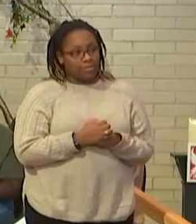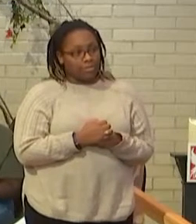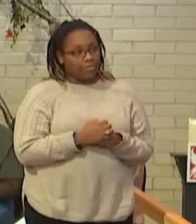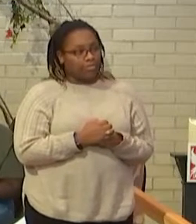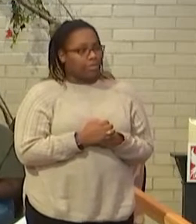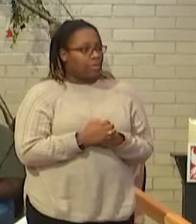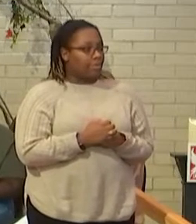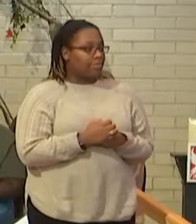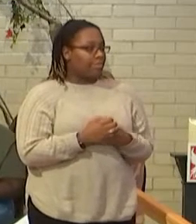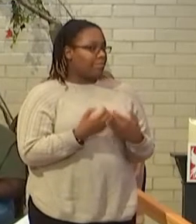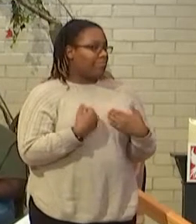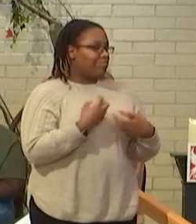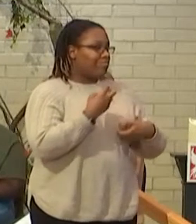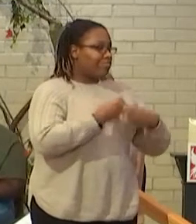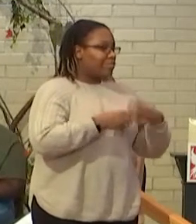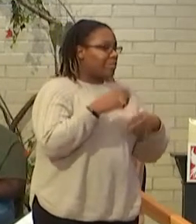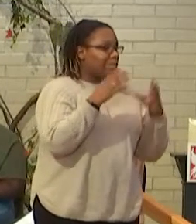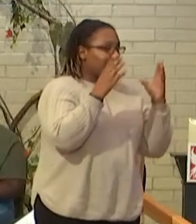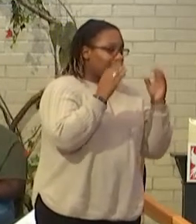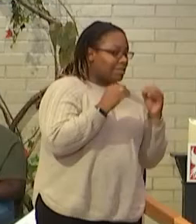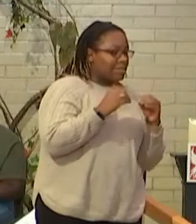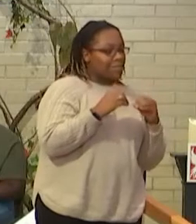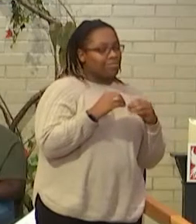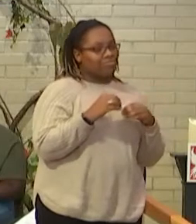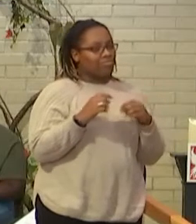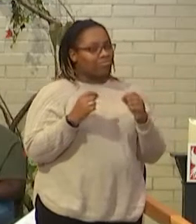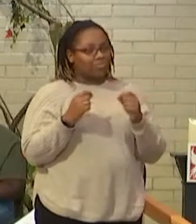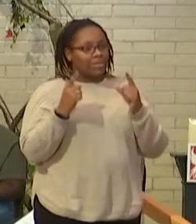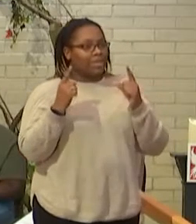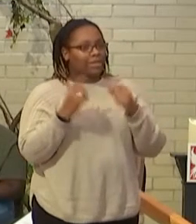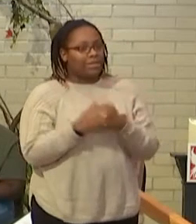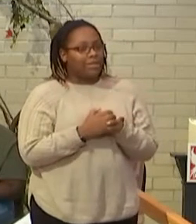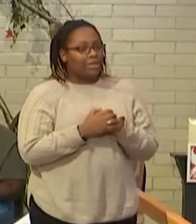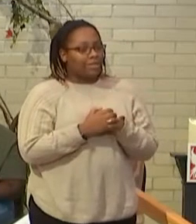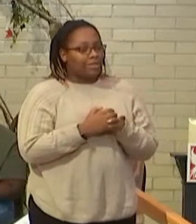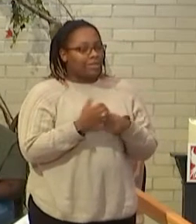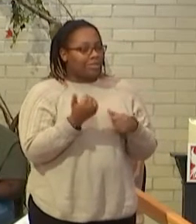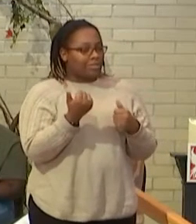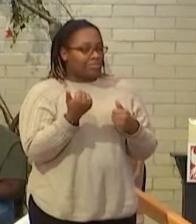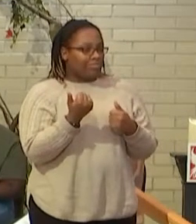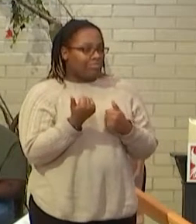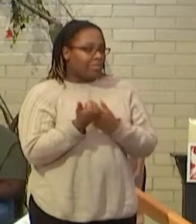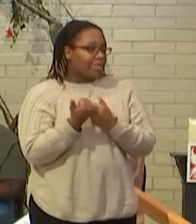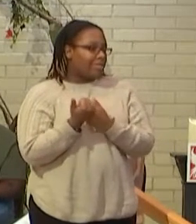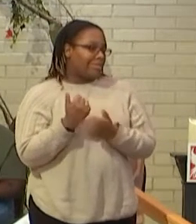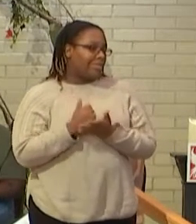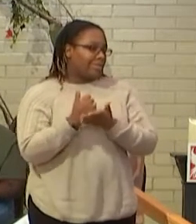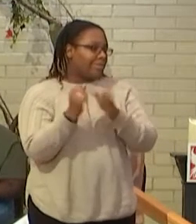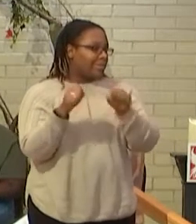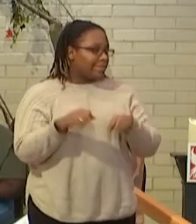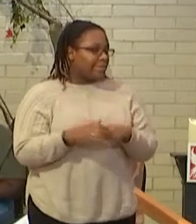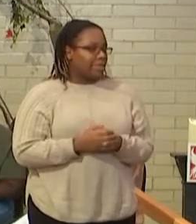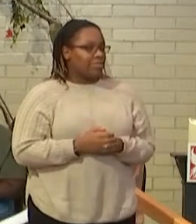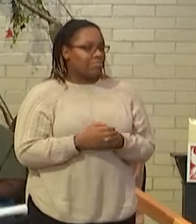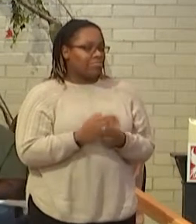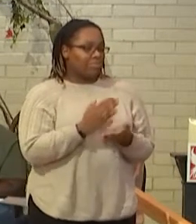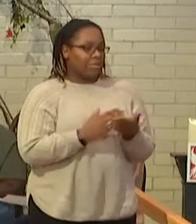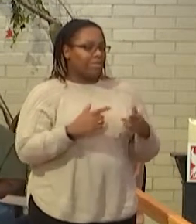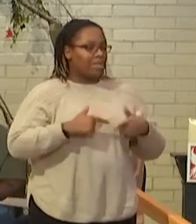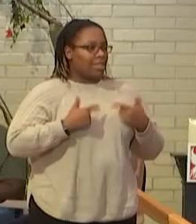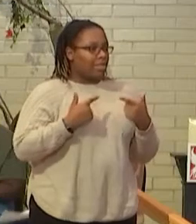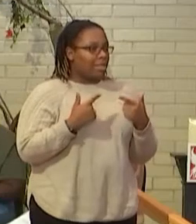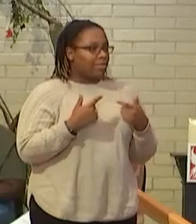sleep, or being able to wake up, or being able to move certain places. So accommodations can help, but there will always be parts of my life where I will